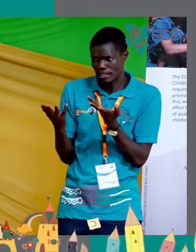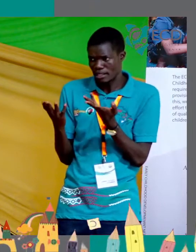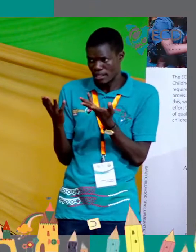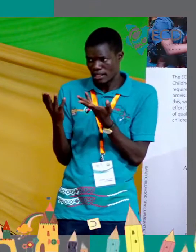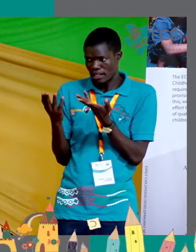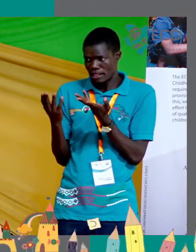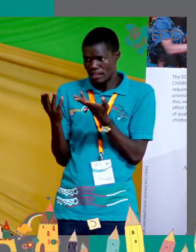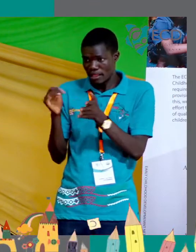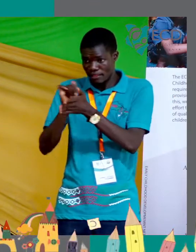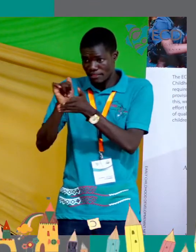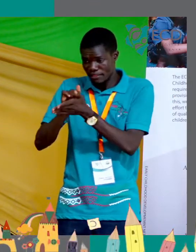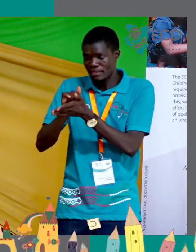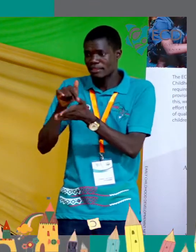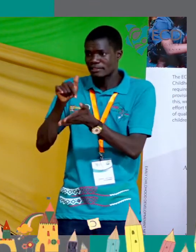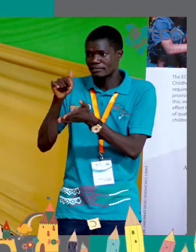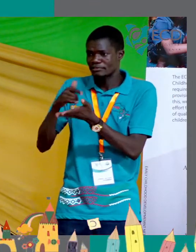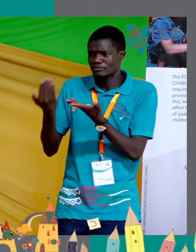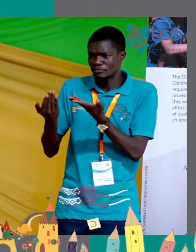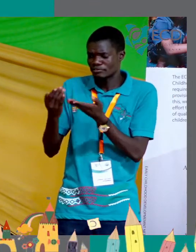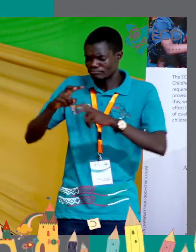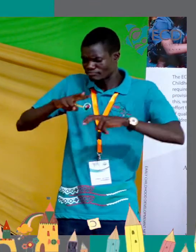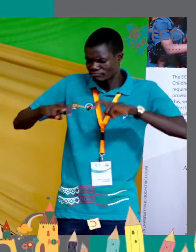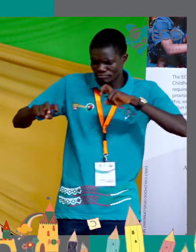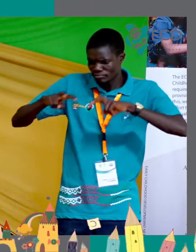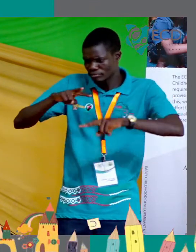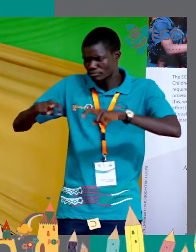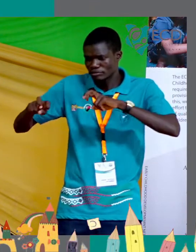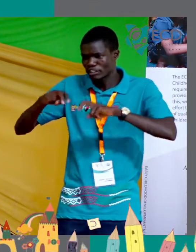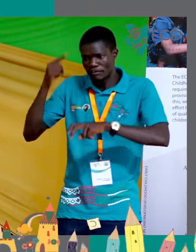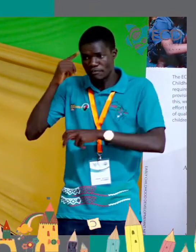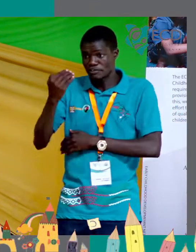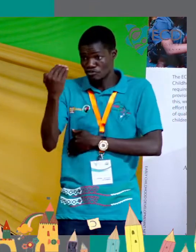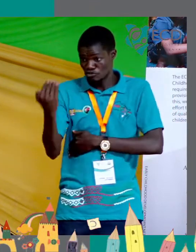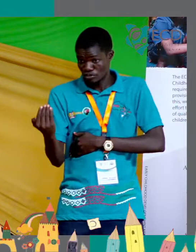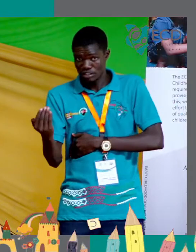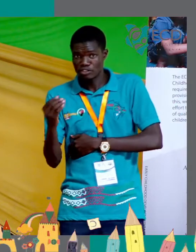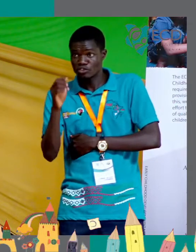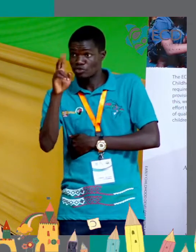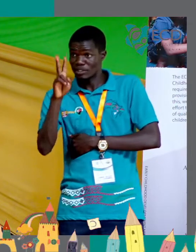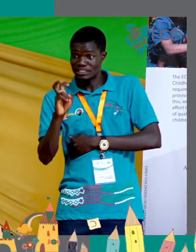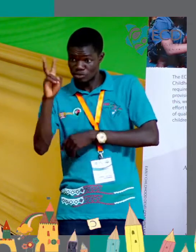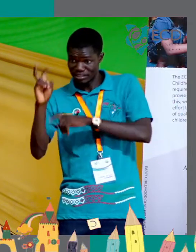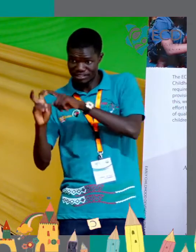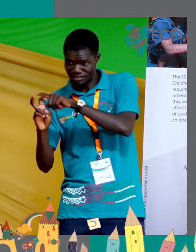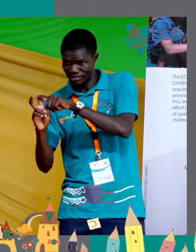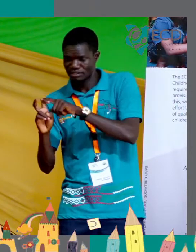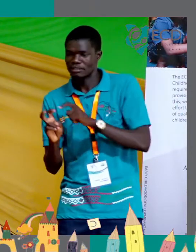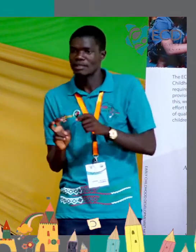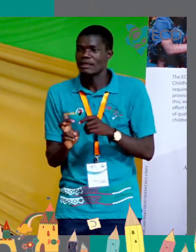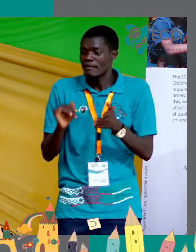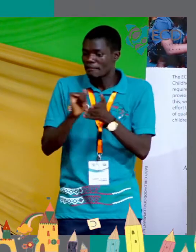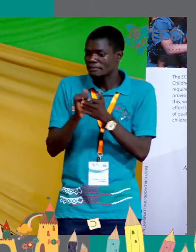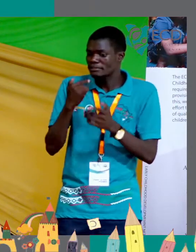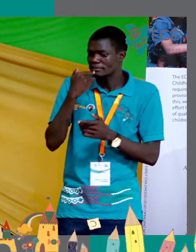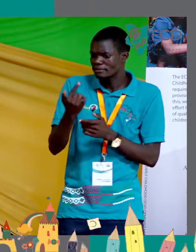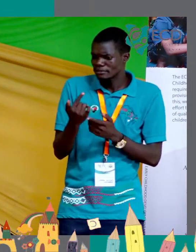came from an analysis by Save the Children in 2020, which